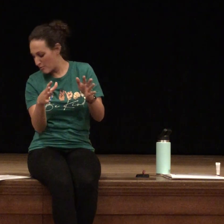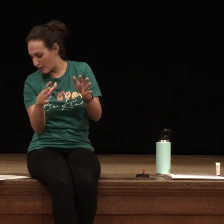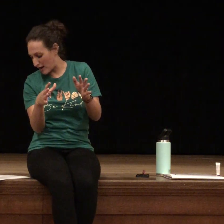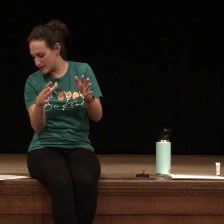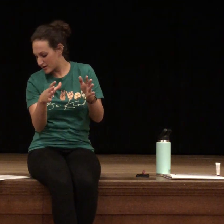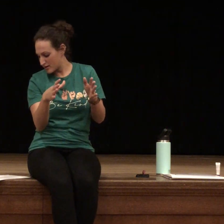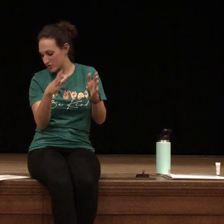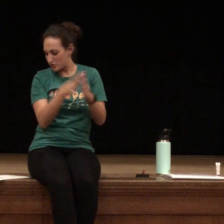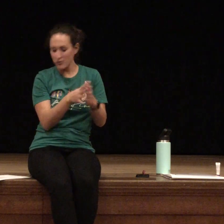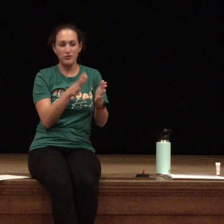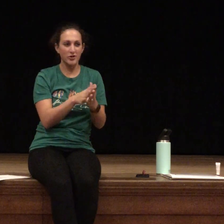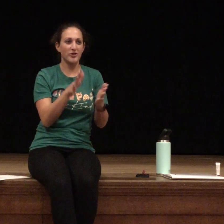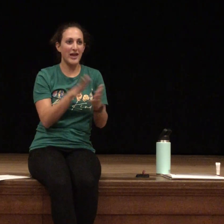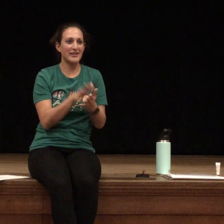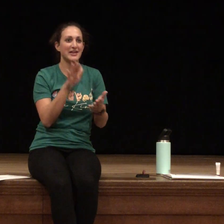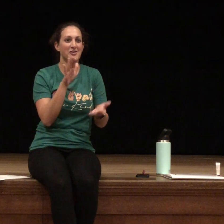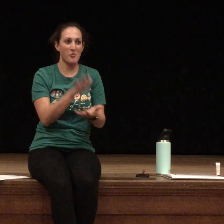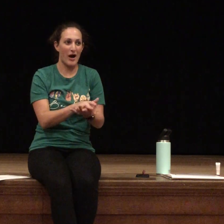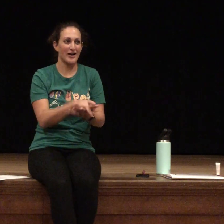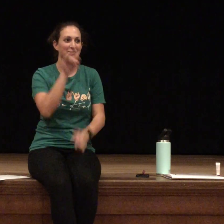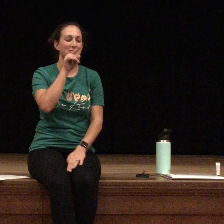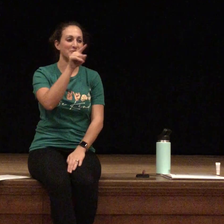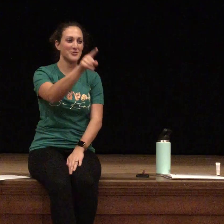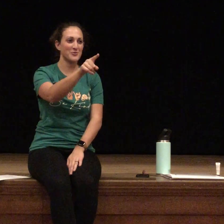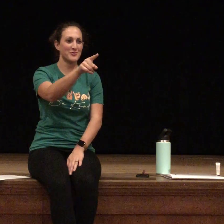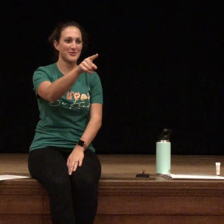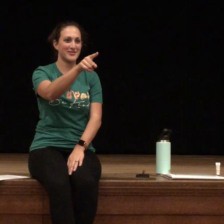but so you learn ASL, why? So you